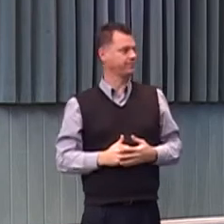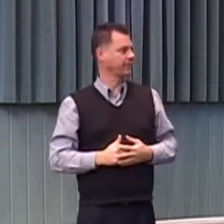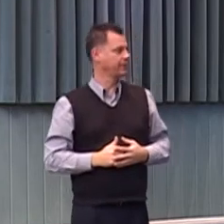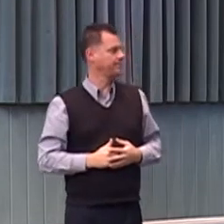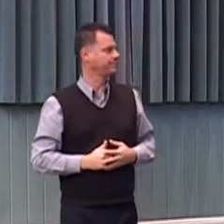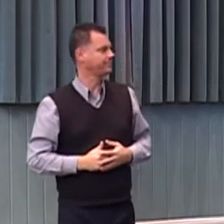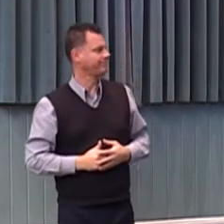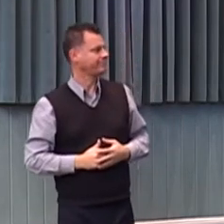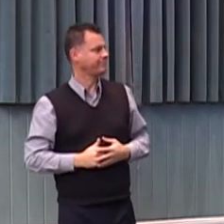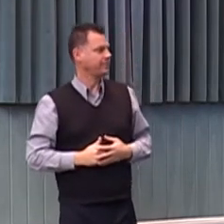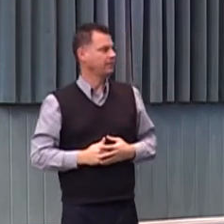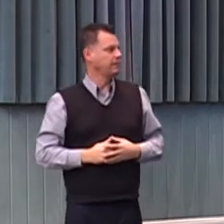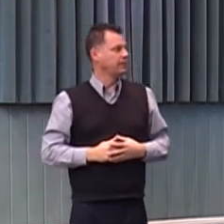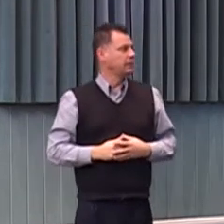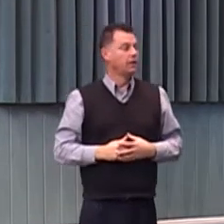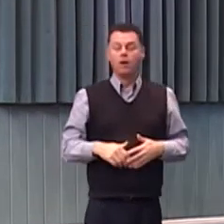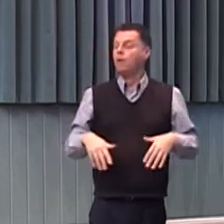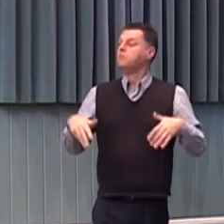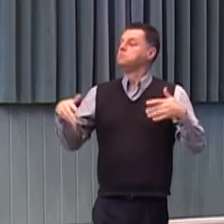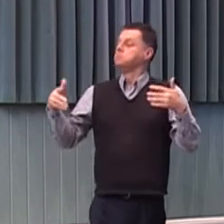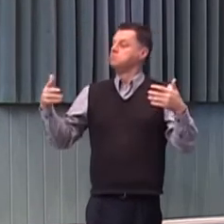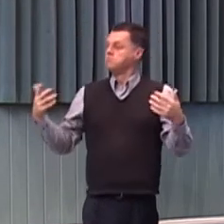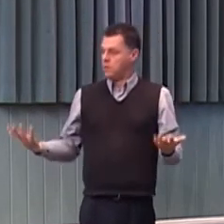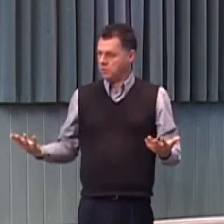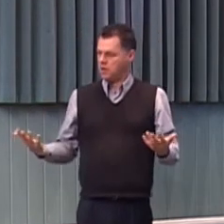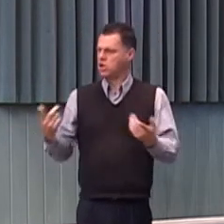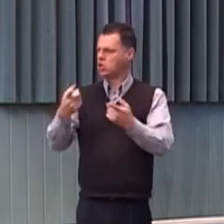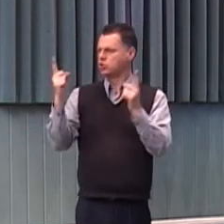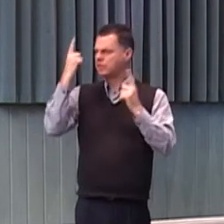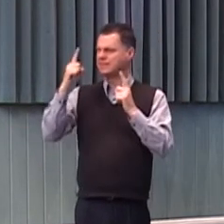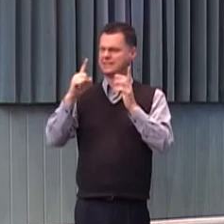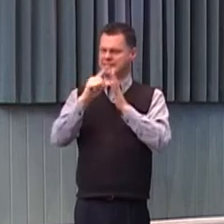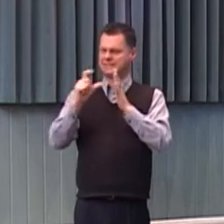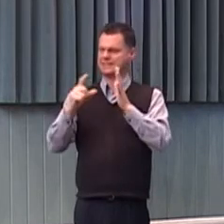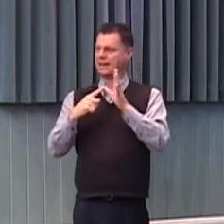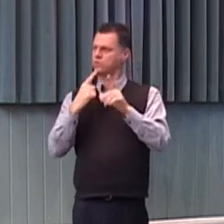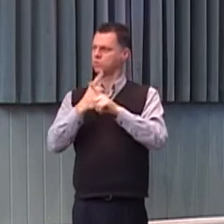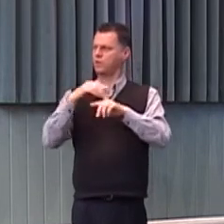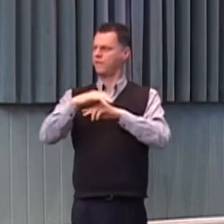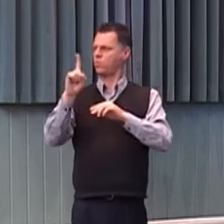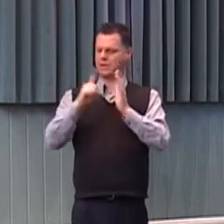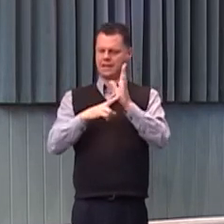So what I'm going to talk about now is what piece of land are we actually considering tonight,